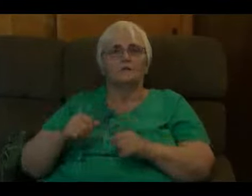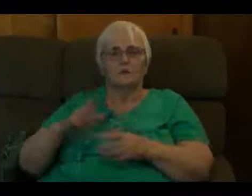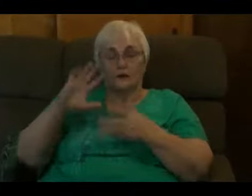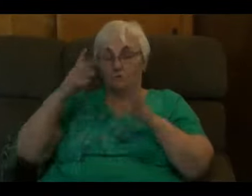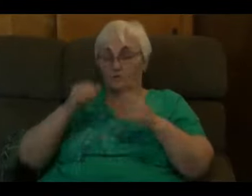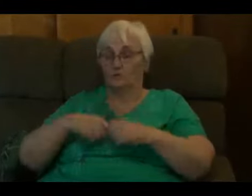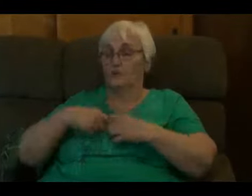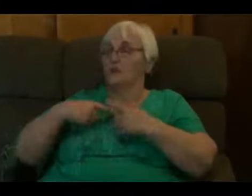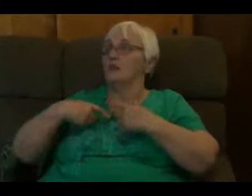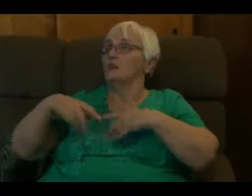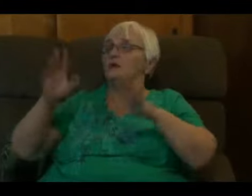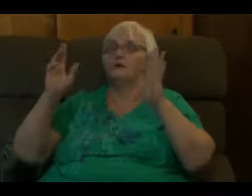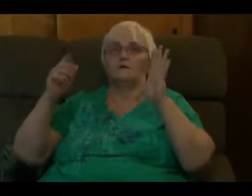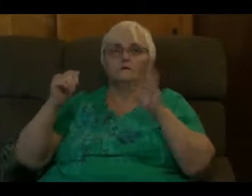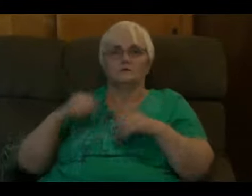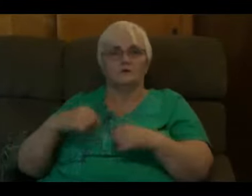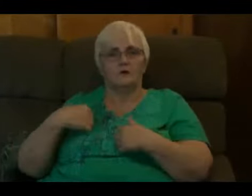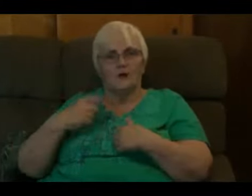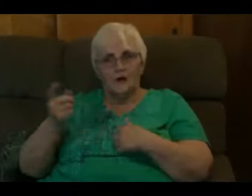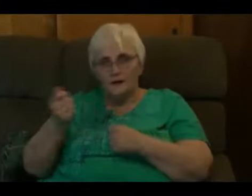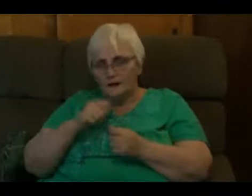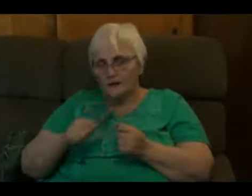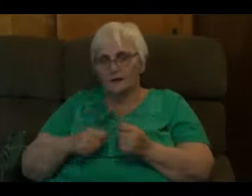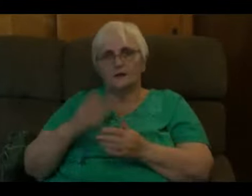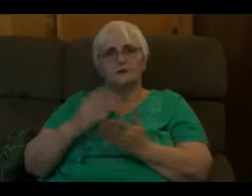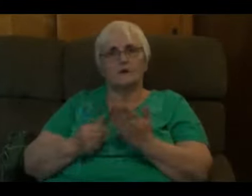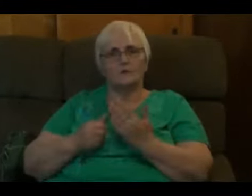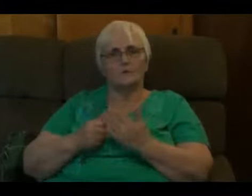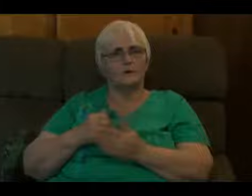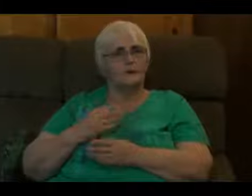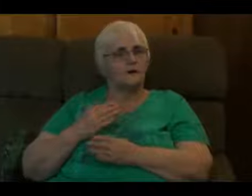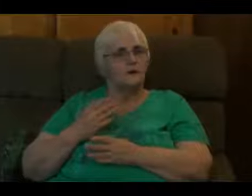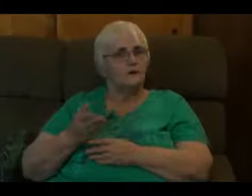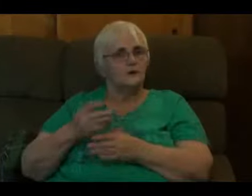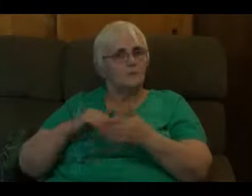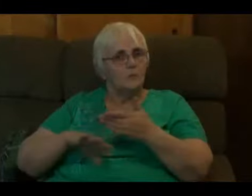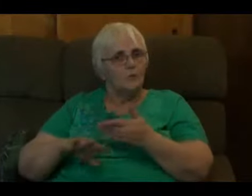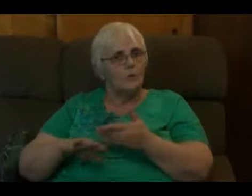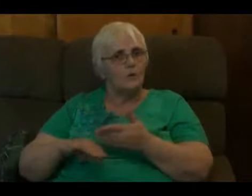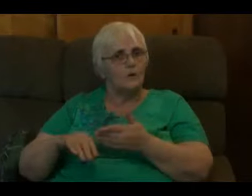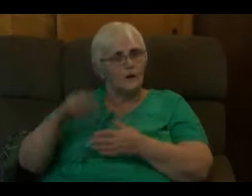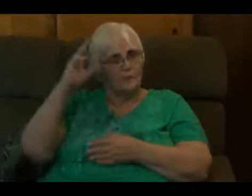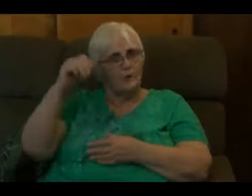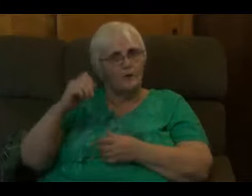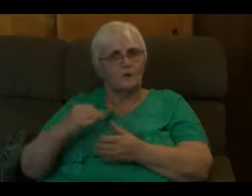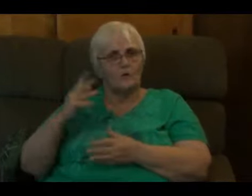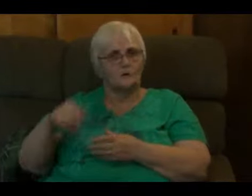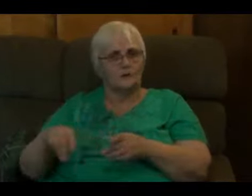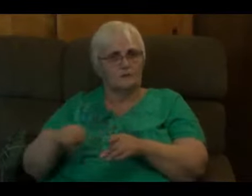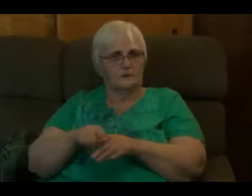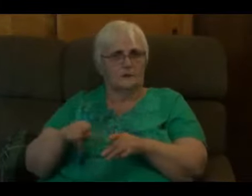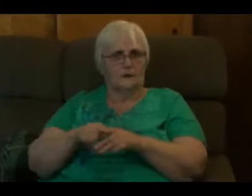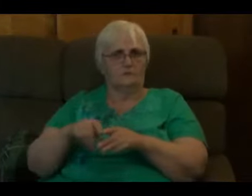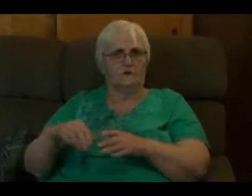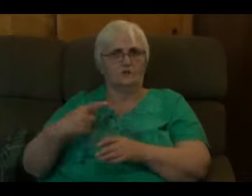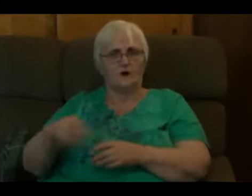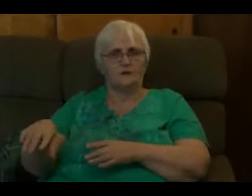any. Amen. When someone is born a boy, but grows up like and tries to act like a